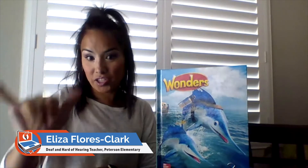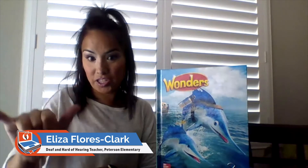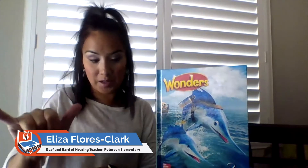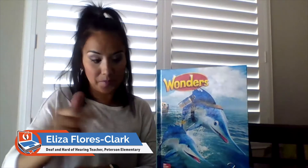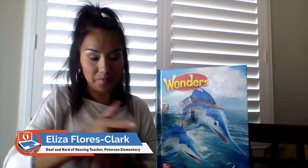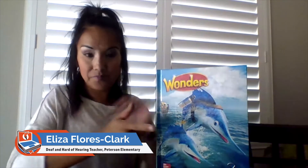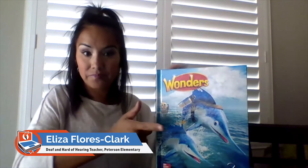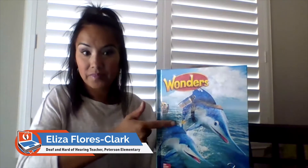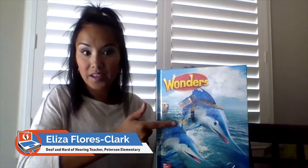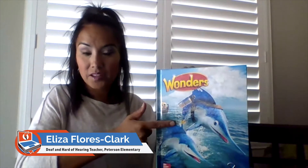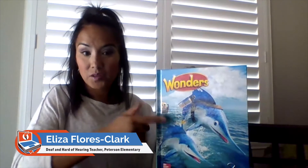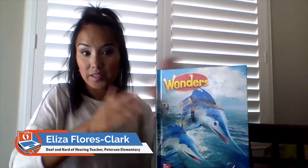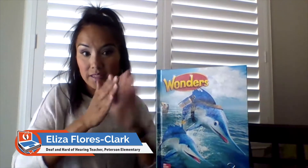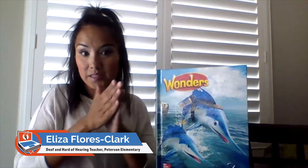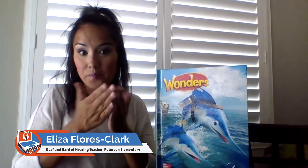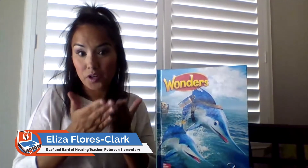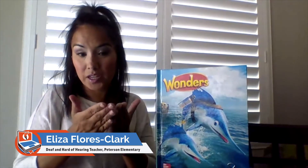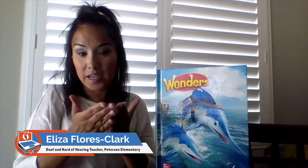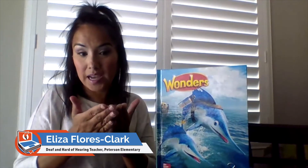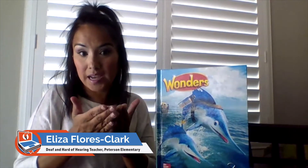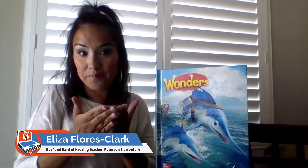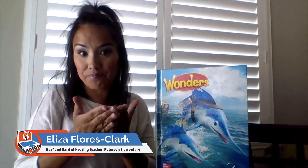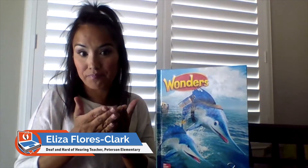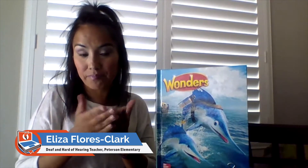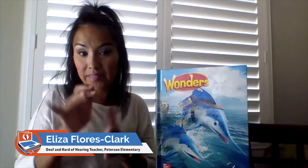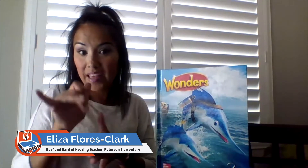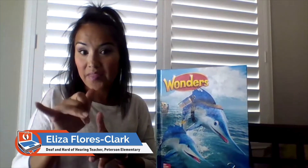Anthology. So this is the book